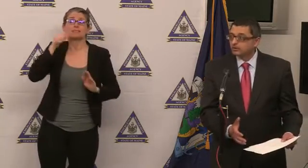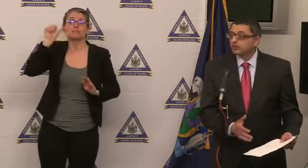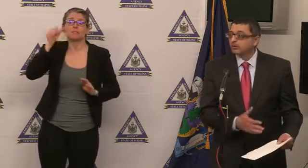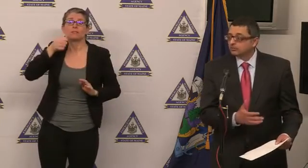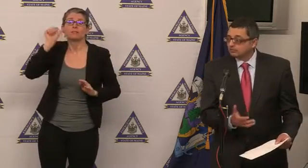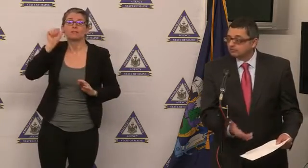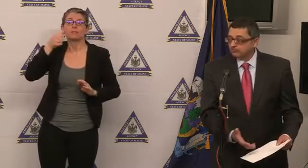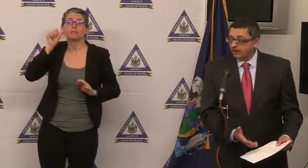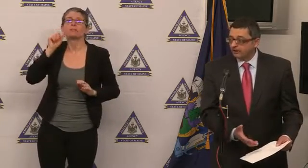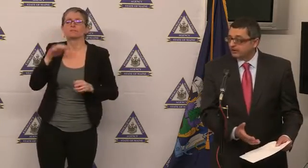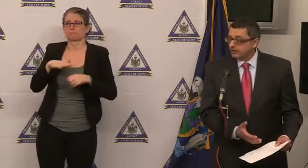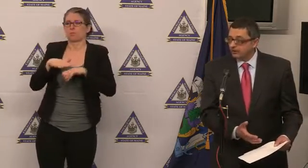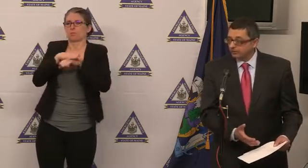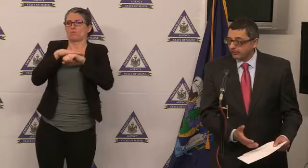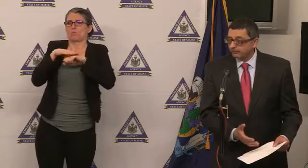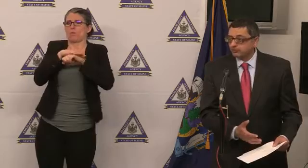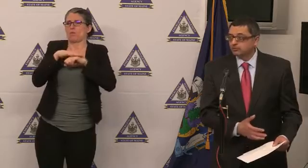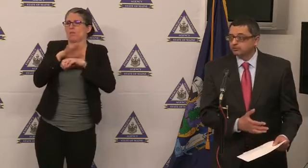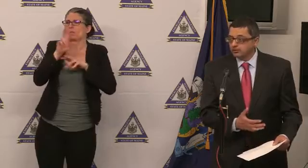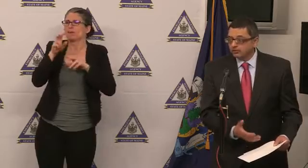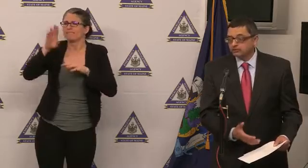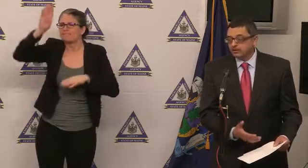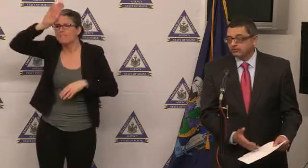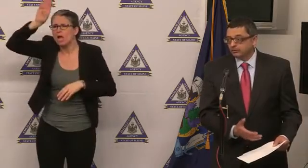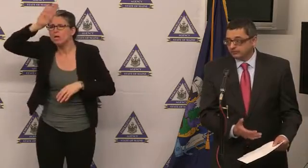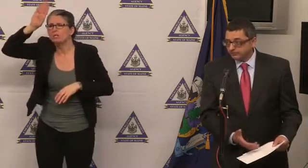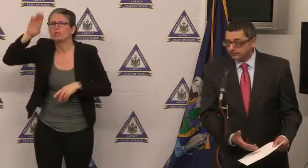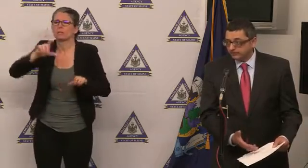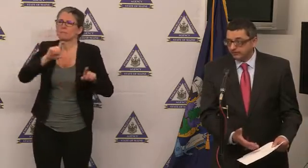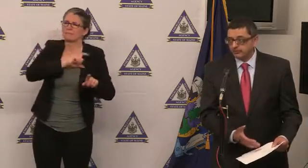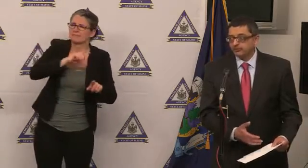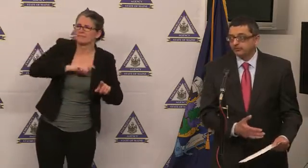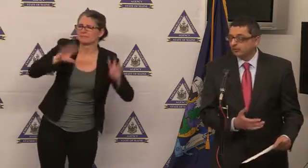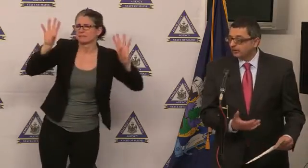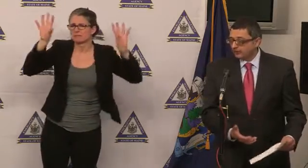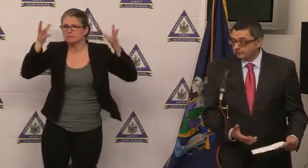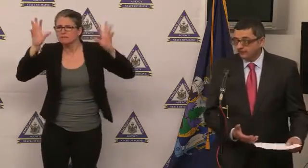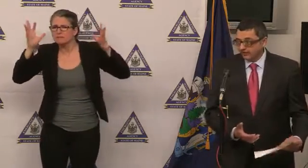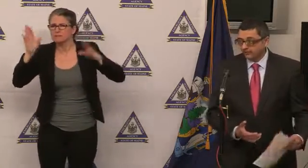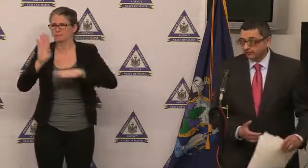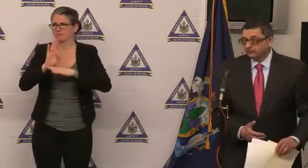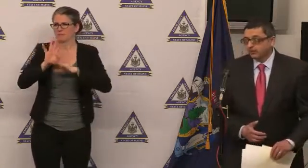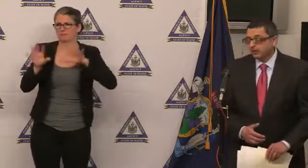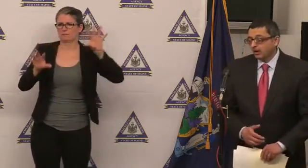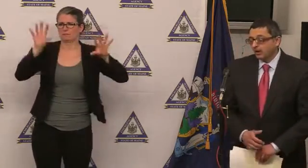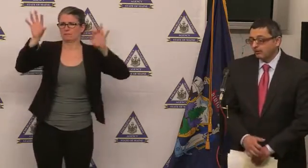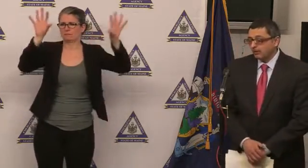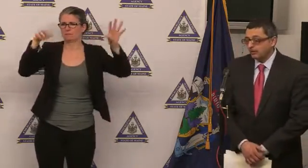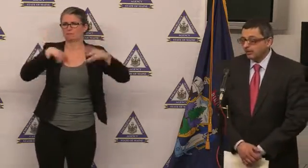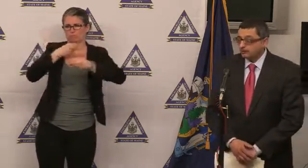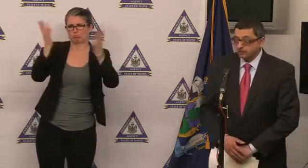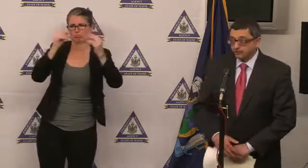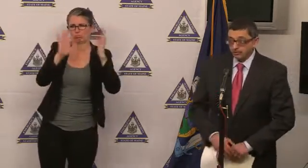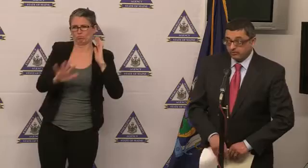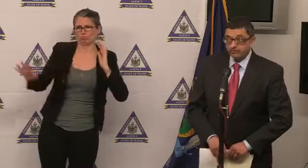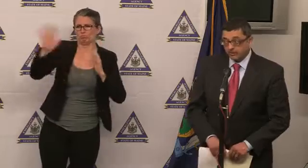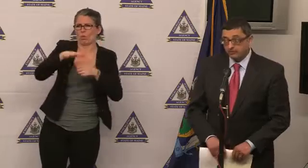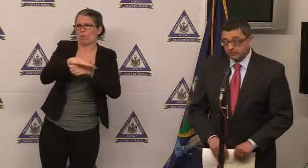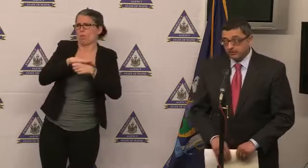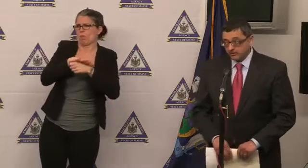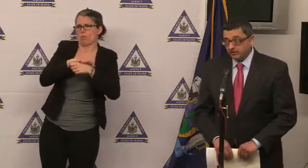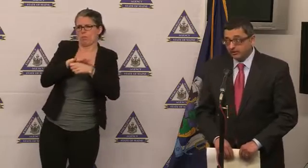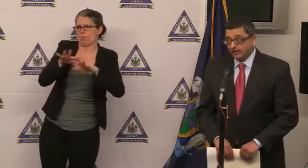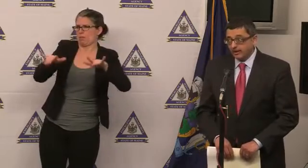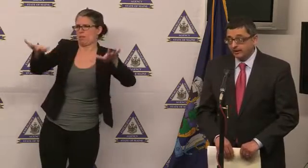level fire, EMS rescue, local level police departments, things of that sort. That's really who's getting